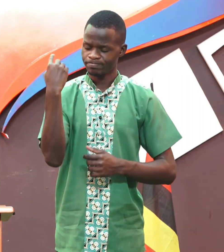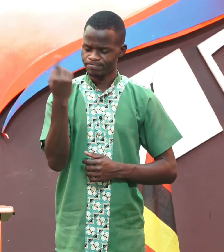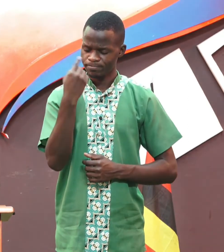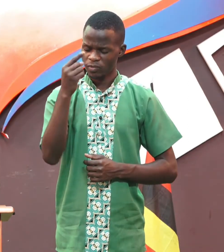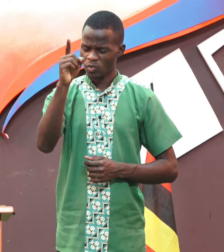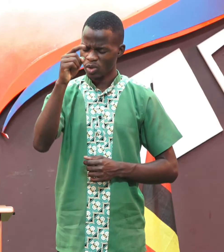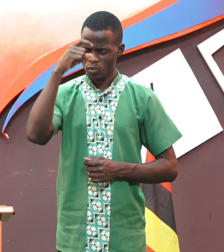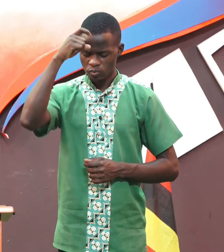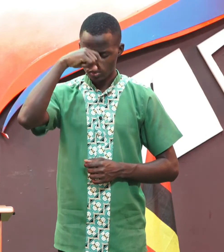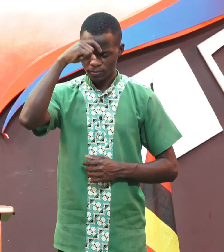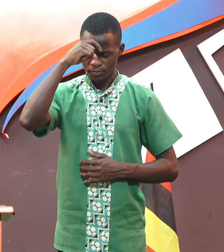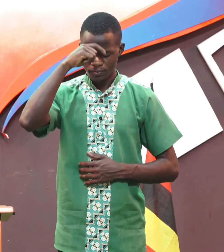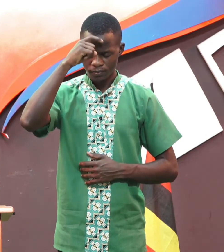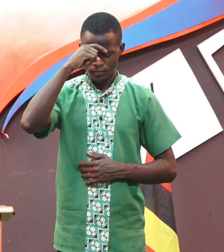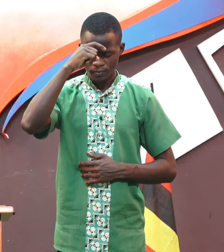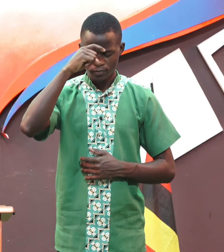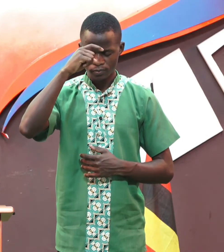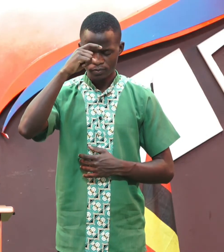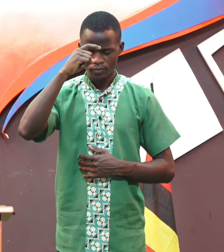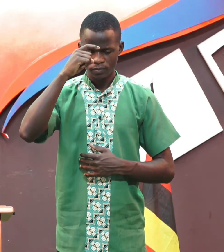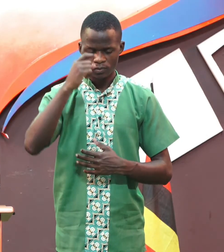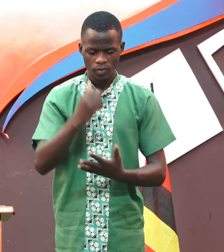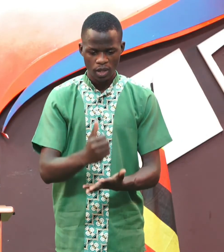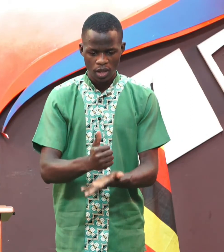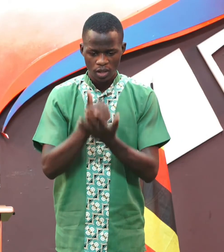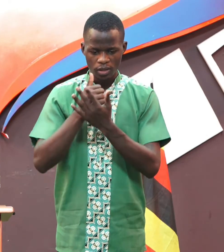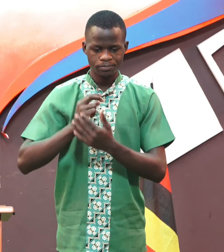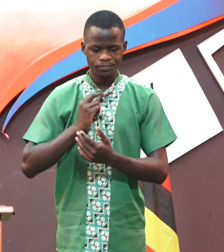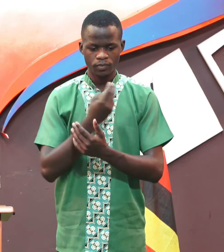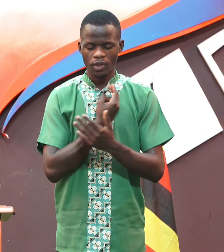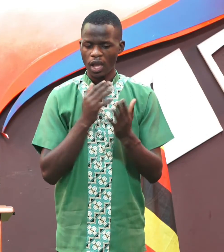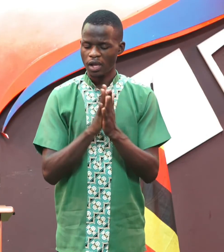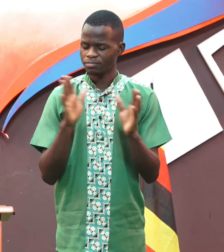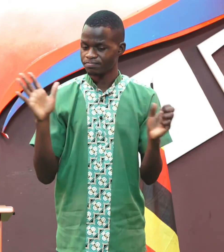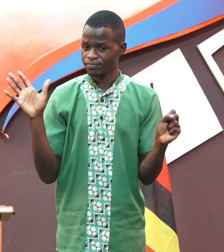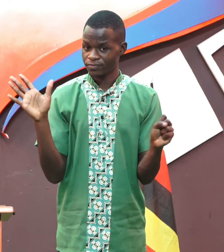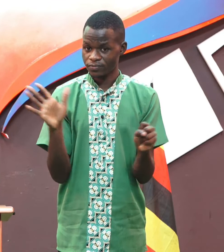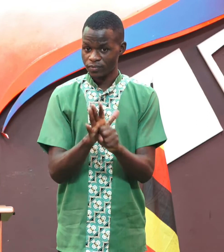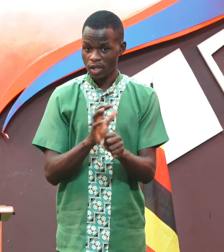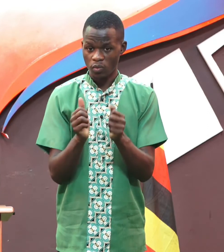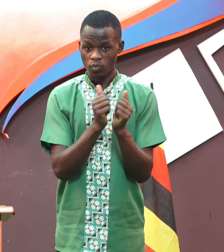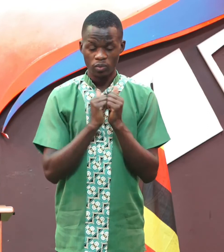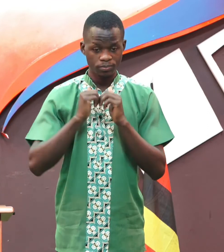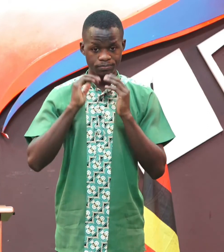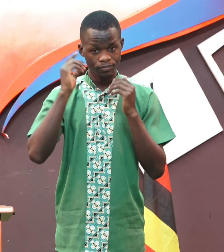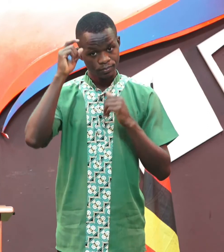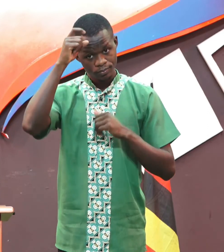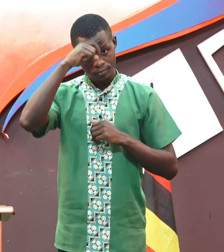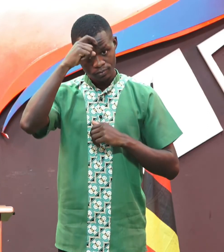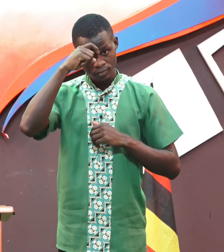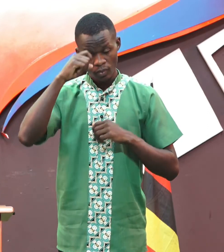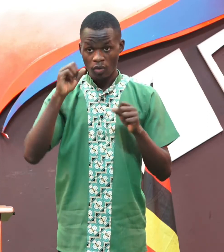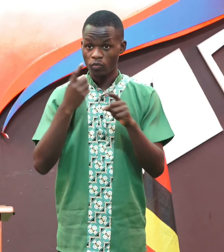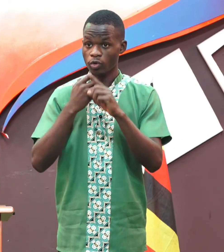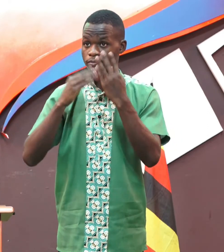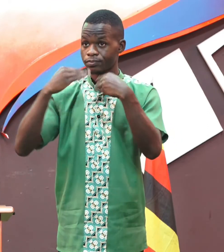magezi. Because you yourself were wisdom. Tuyamba otujuze n'amagezi agava mu ggulu. Help us, fill us with the wisdom that is from heaven. Agagajjudde